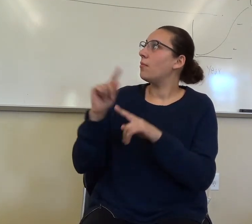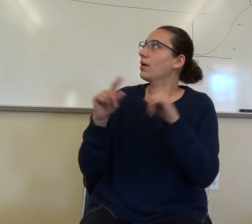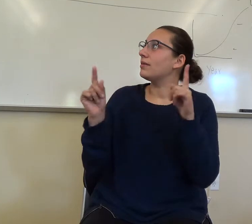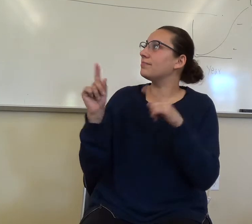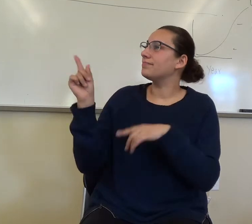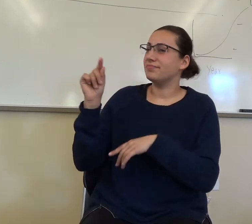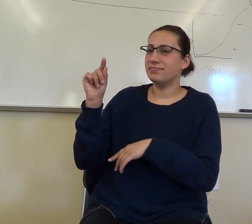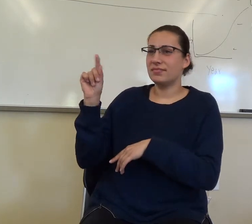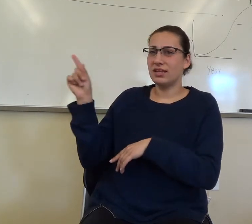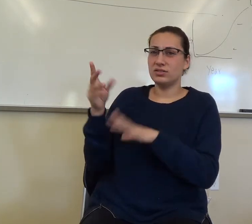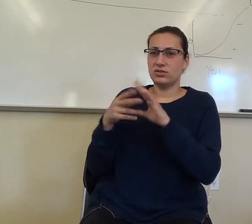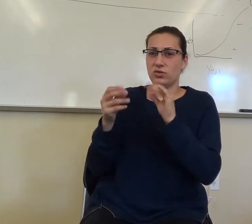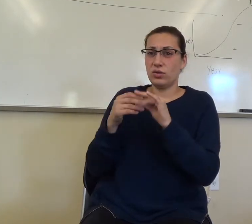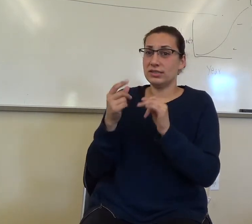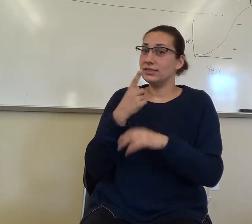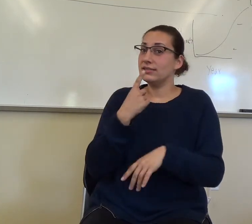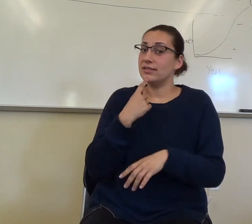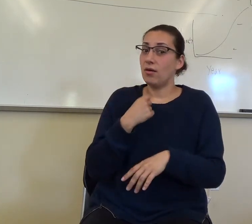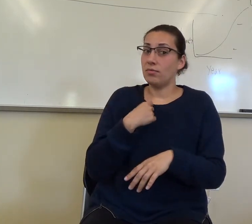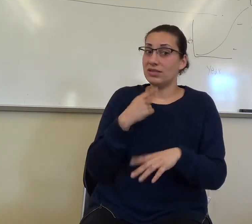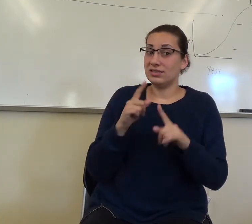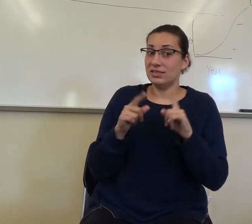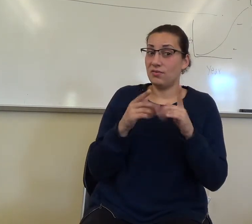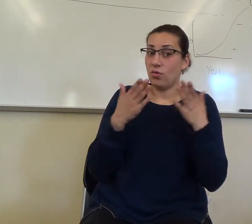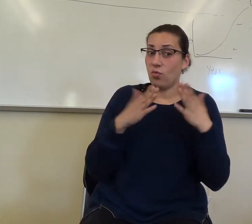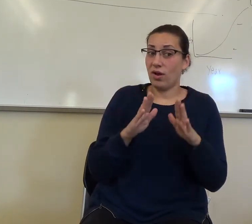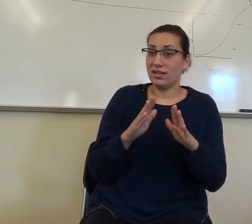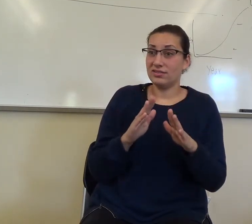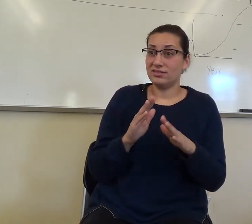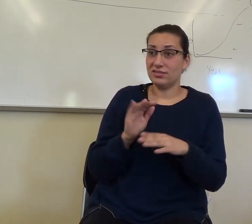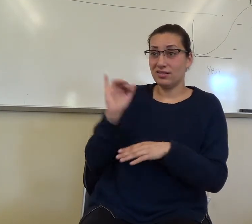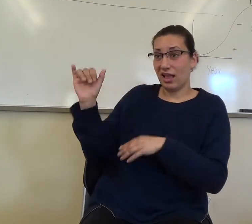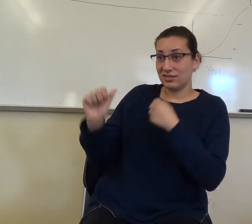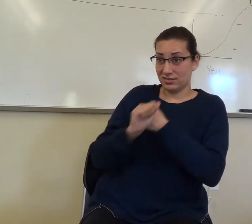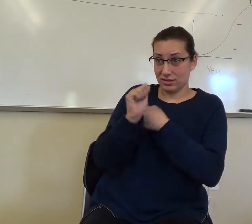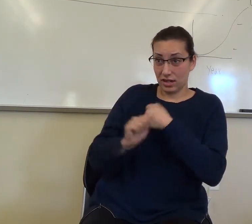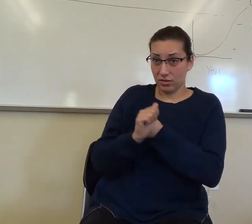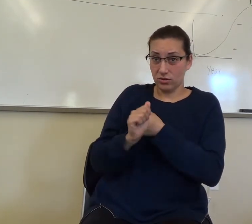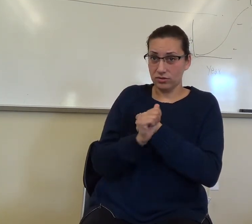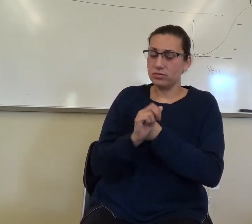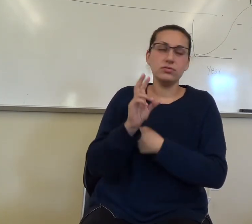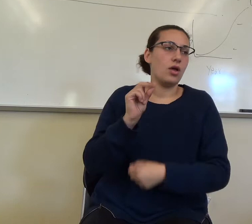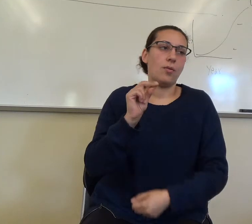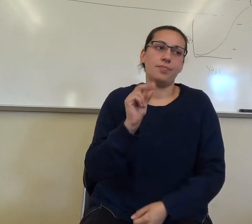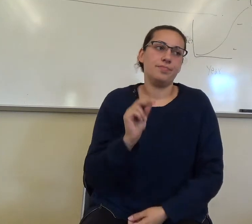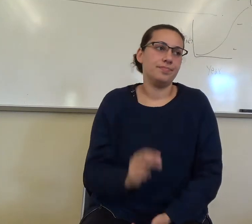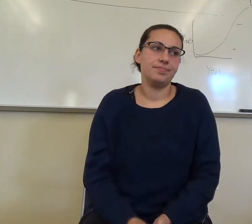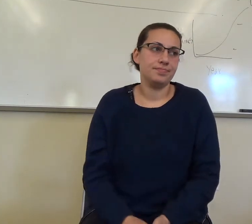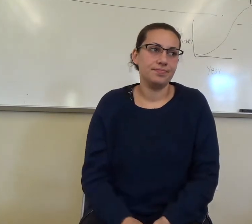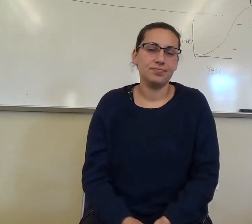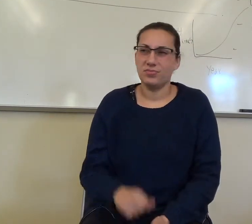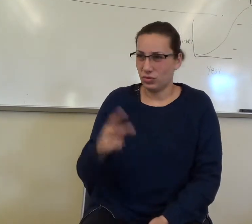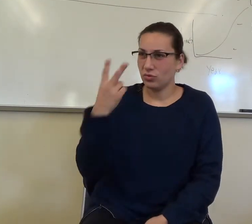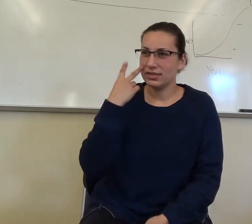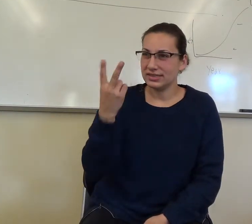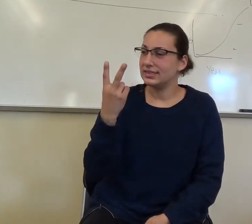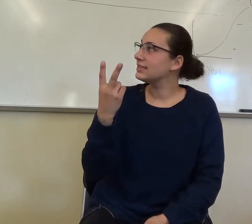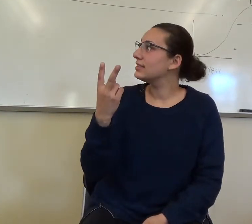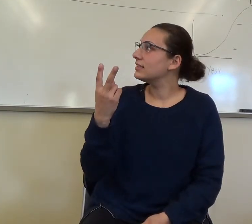tell us all the different ways it can be deadly? No, because right away we see,